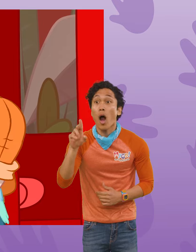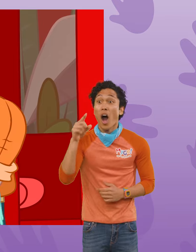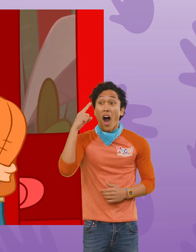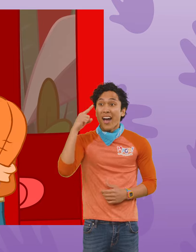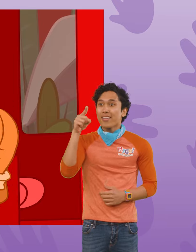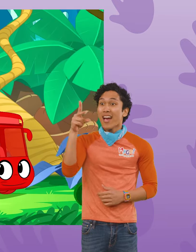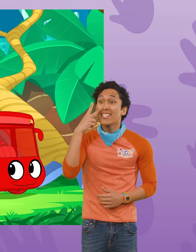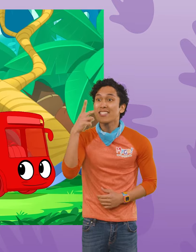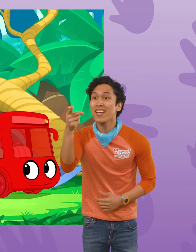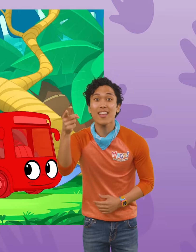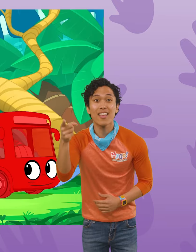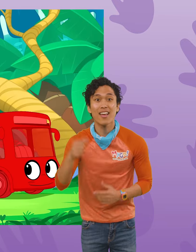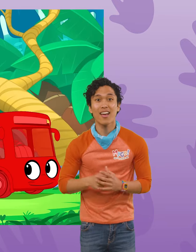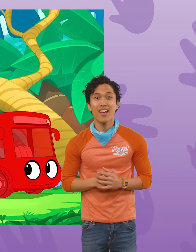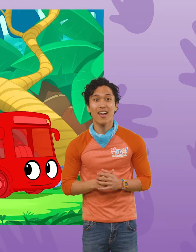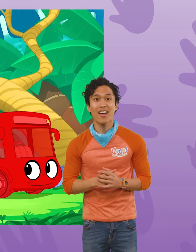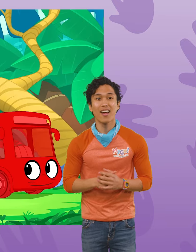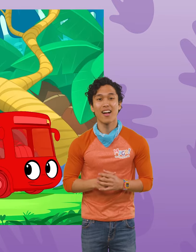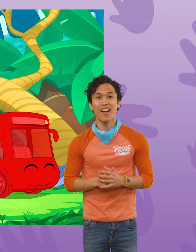I think I see it.